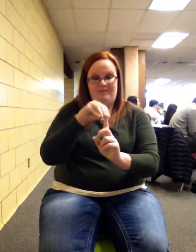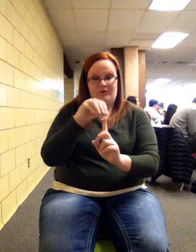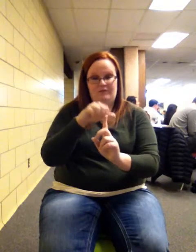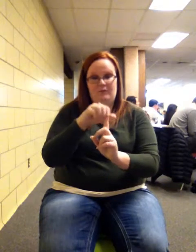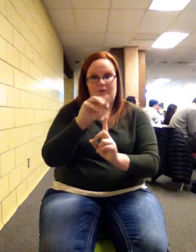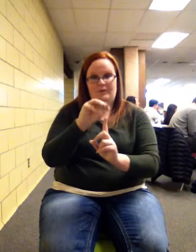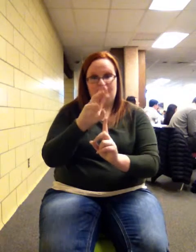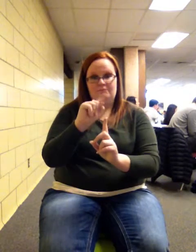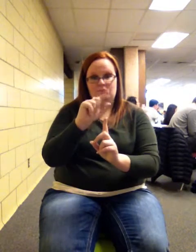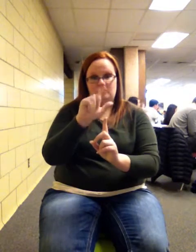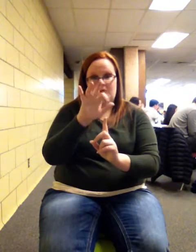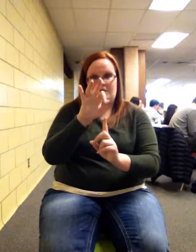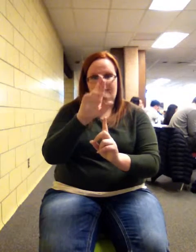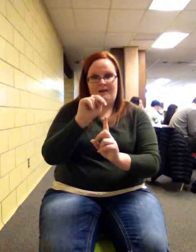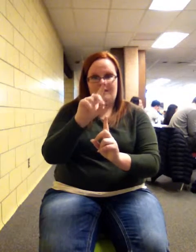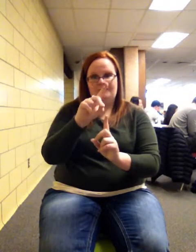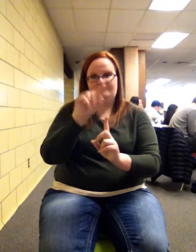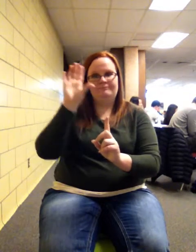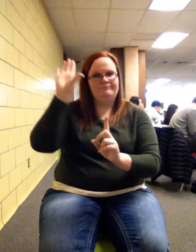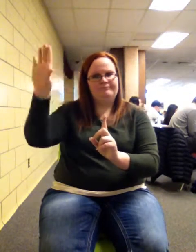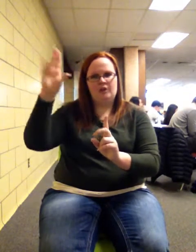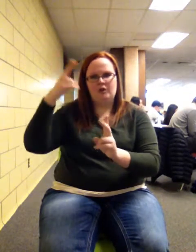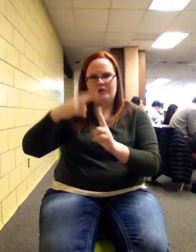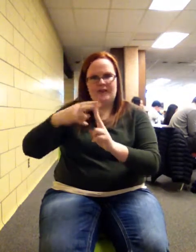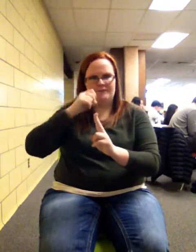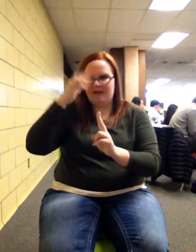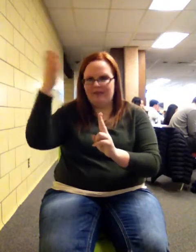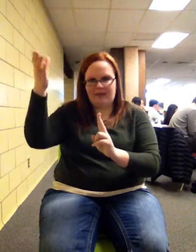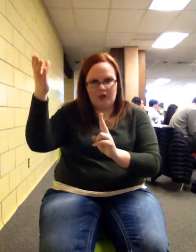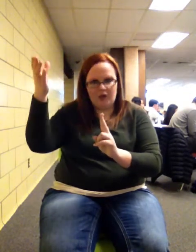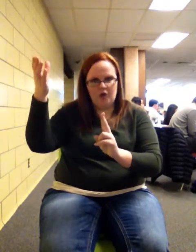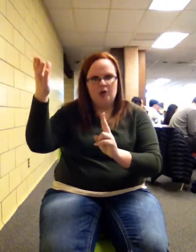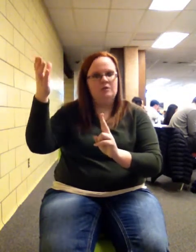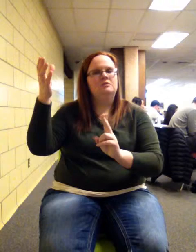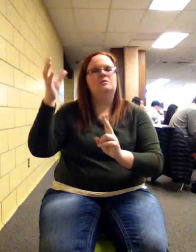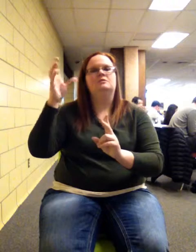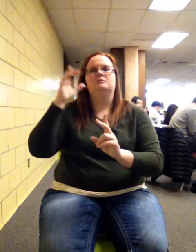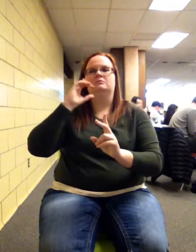one's name isn't going to be there. The mutual fund's name is going to be there as the investor.